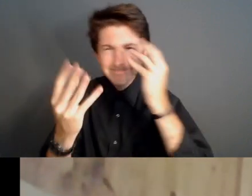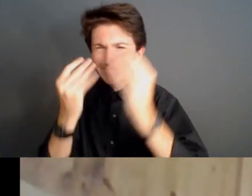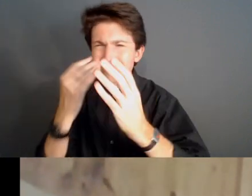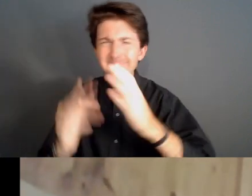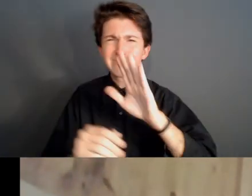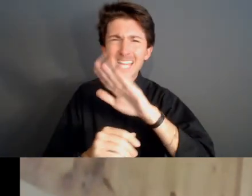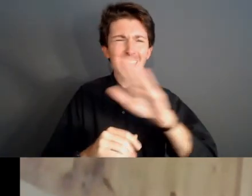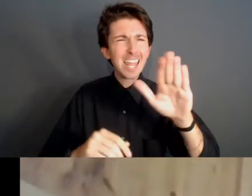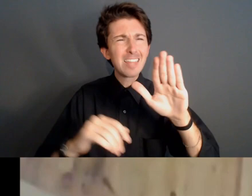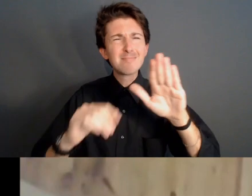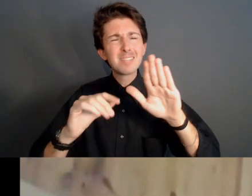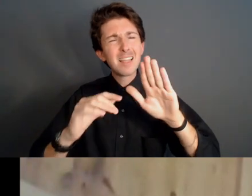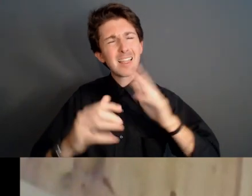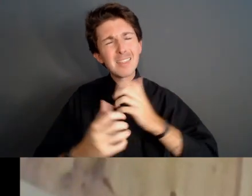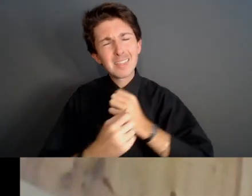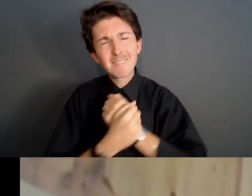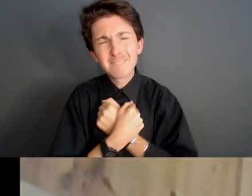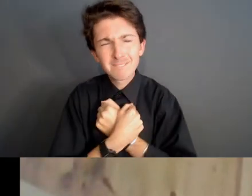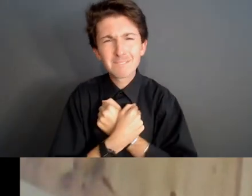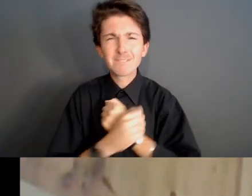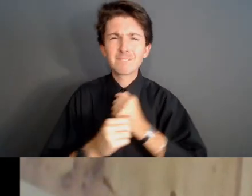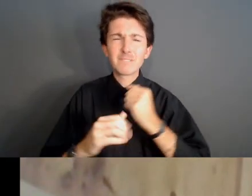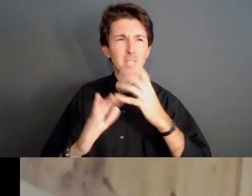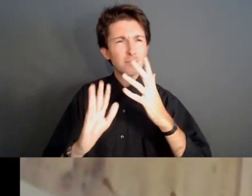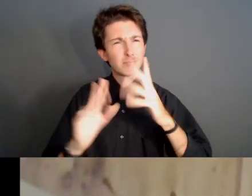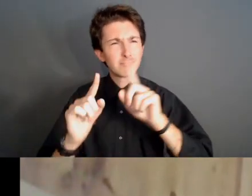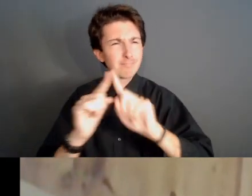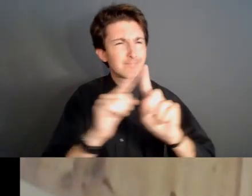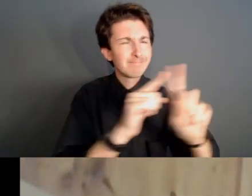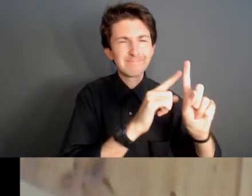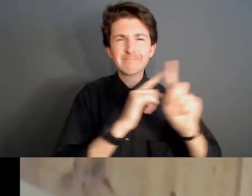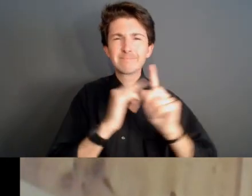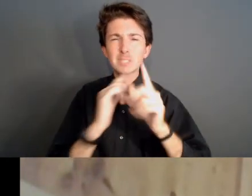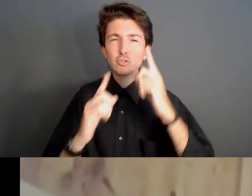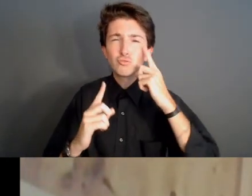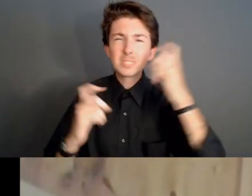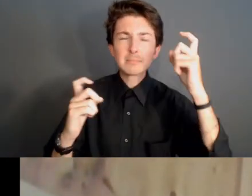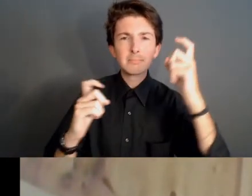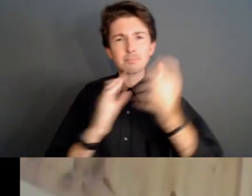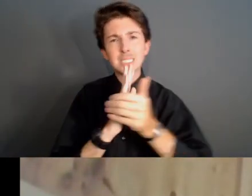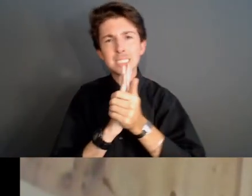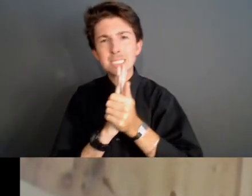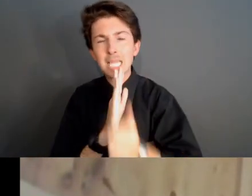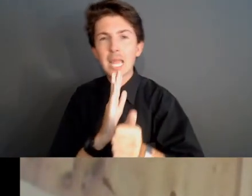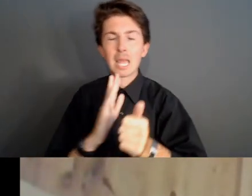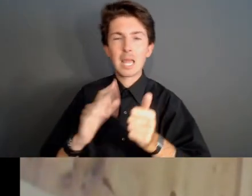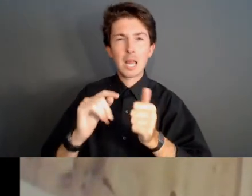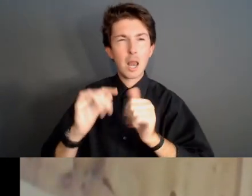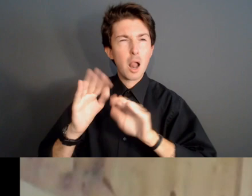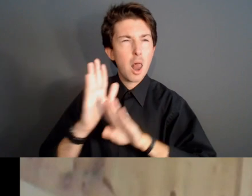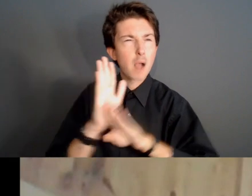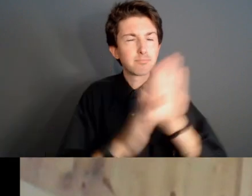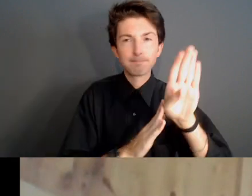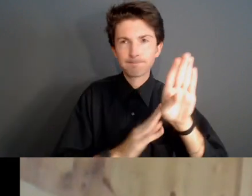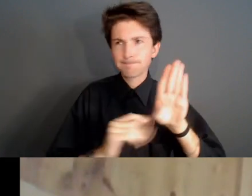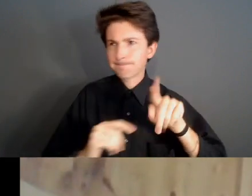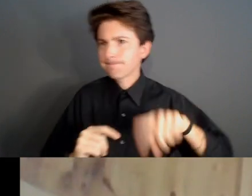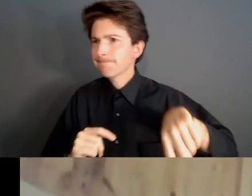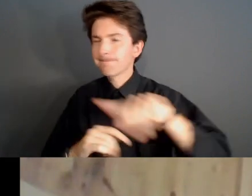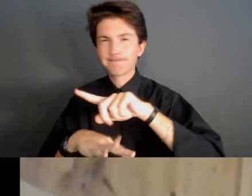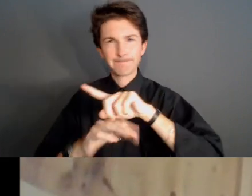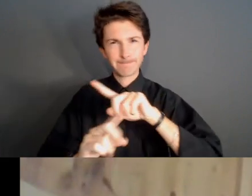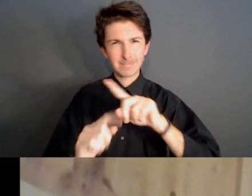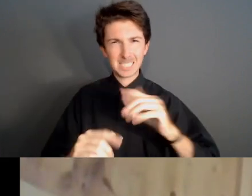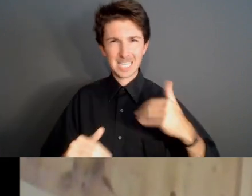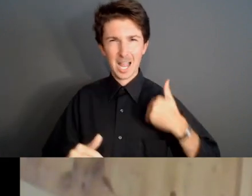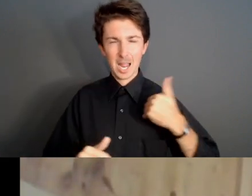and appreciated for their unique dreams, talents, and skills that young people with disabilities need to engage